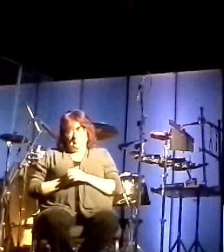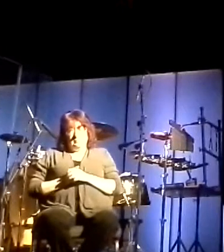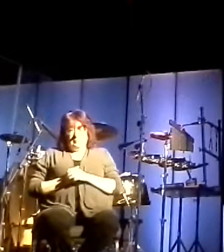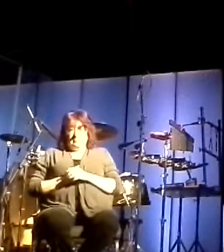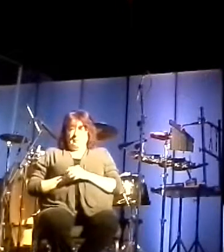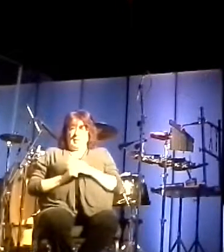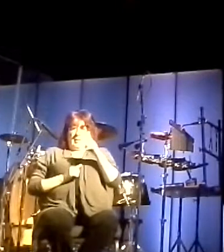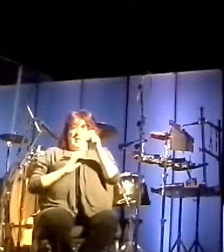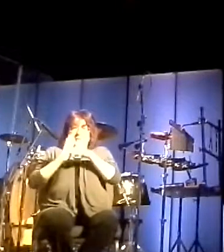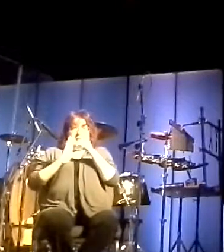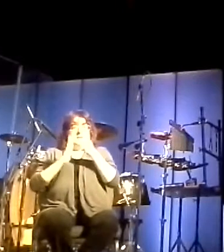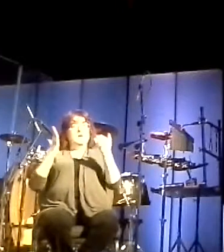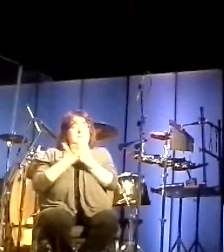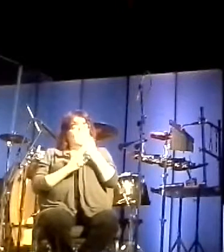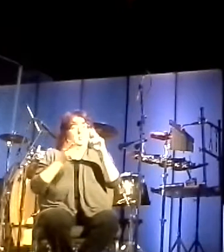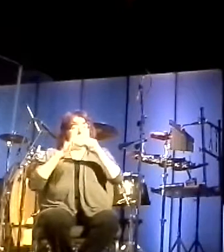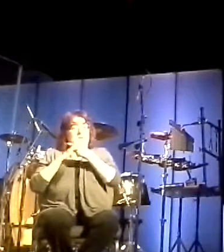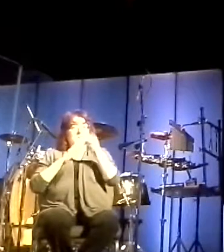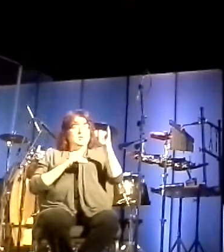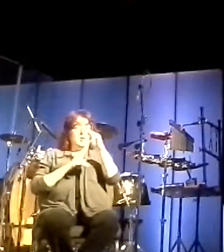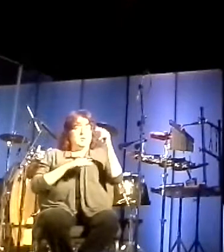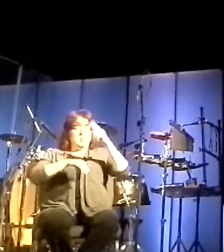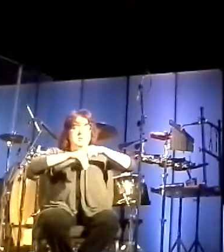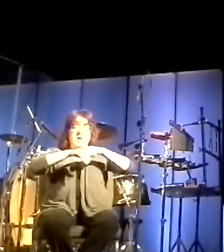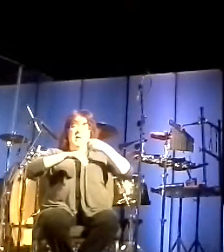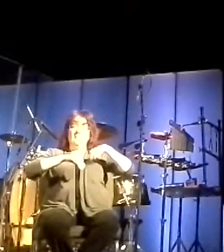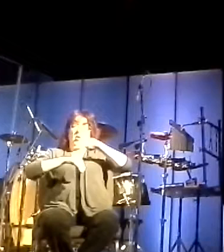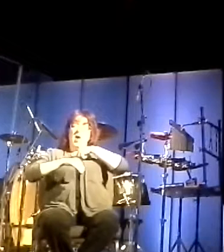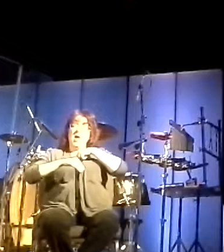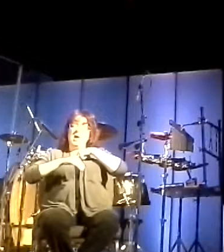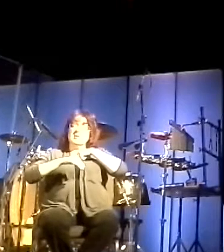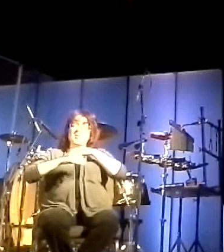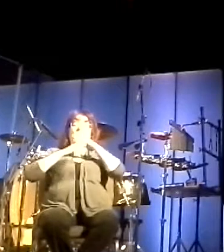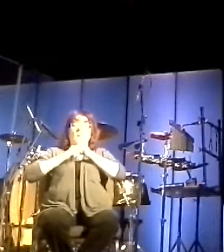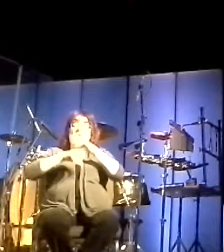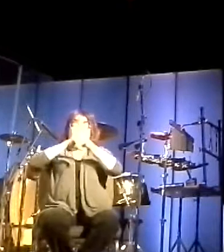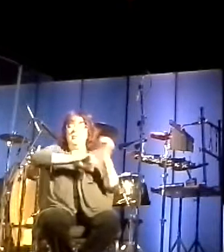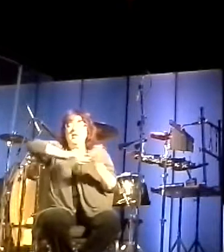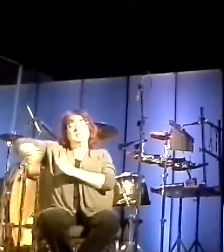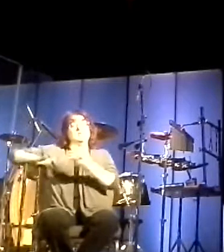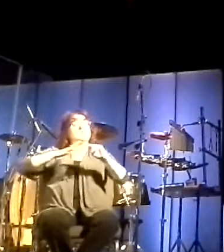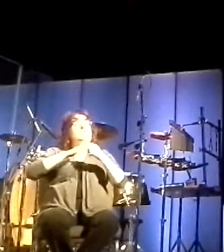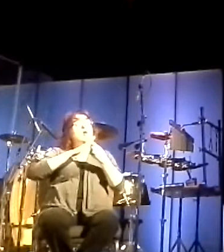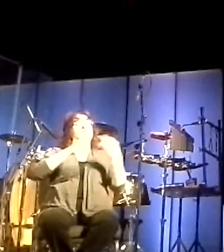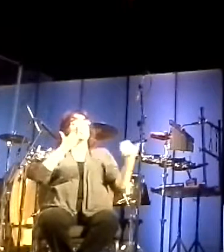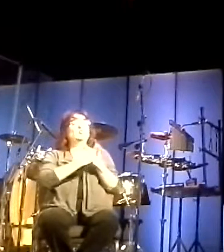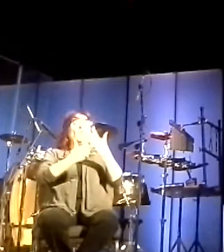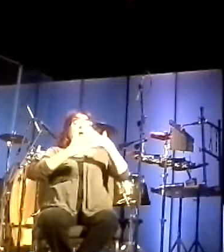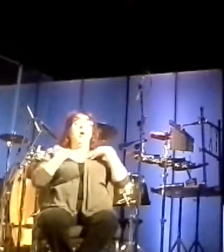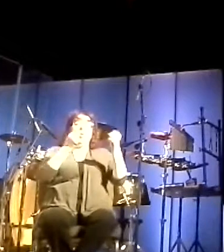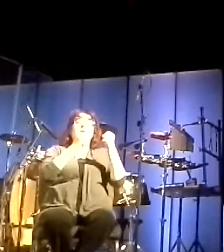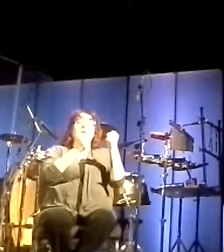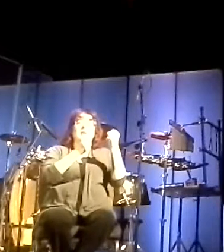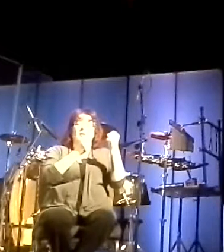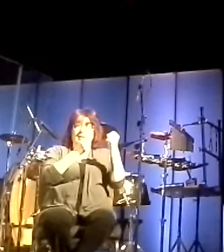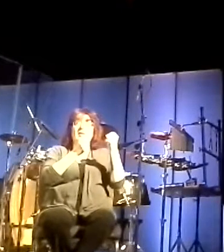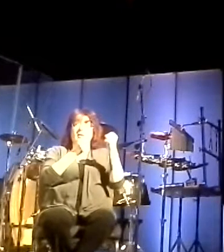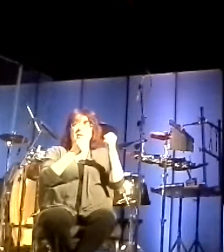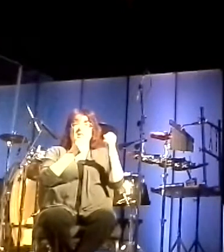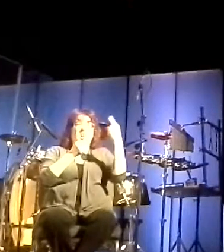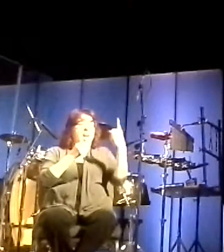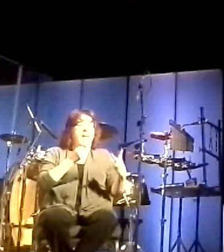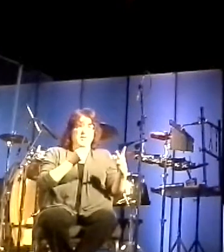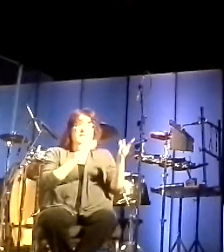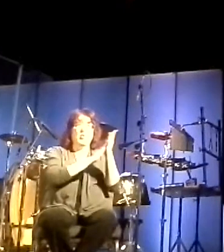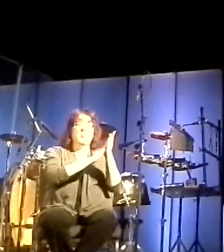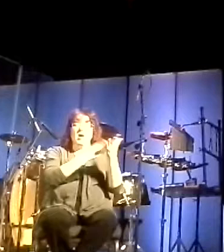Well, this is a season of new beginnings. January is a time for us to break old habits and start healthy ones. Yes? Yes. Like half of you